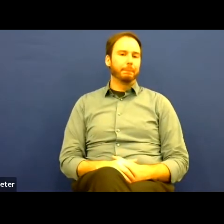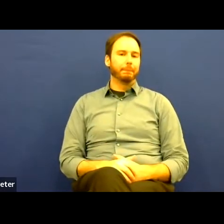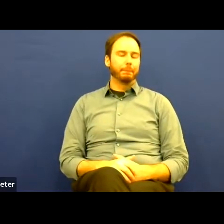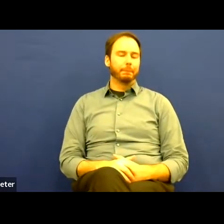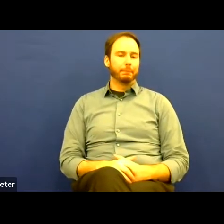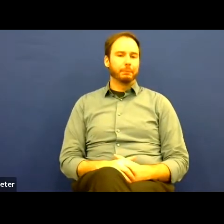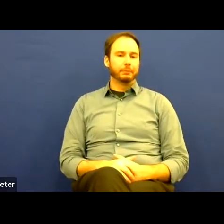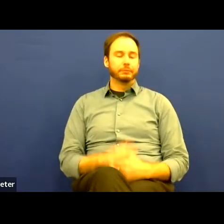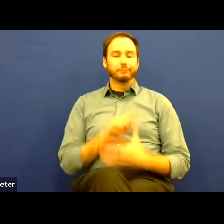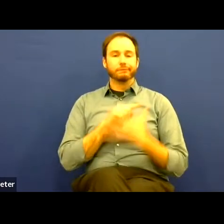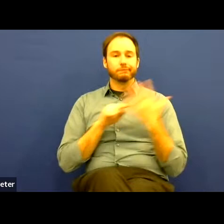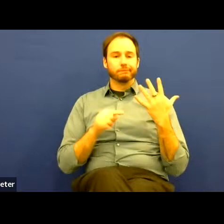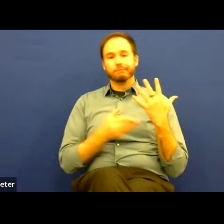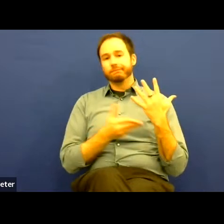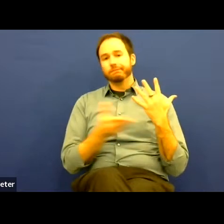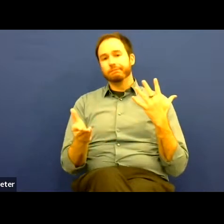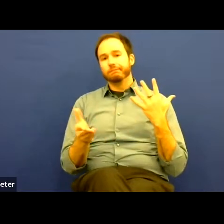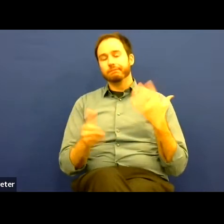Any questions?